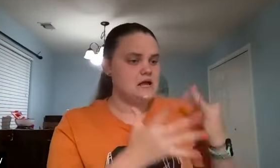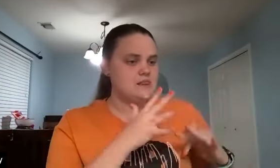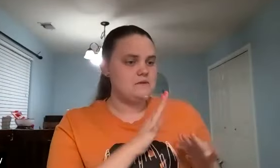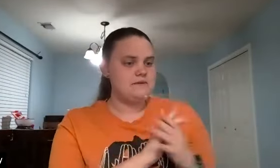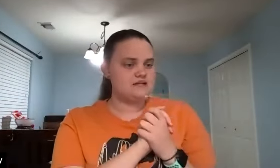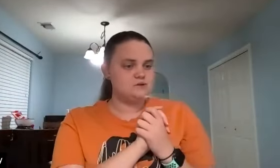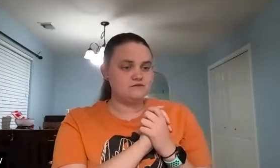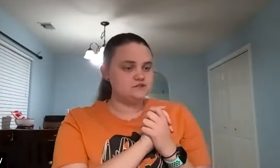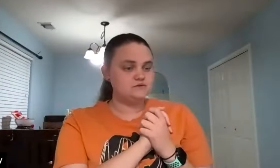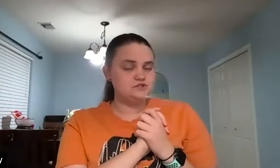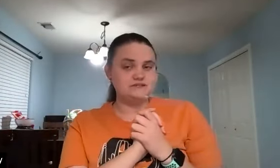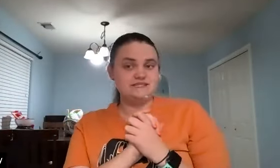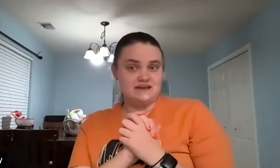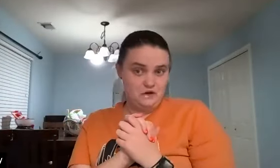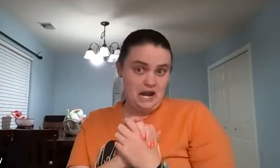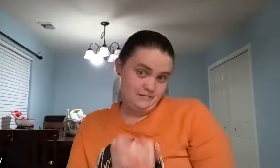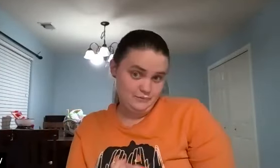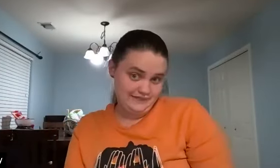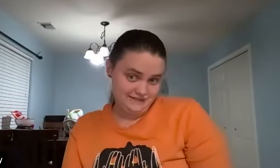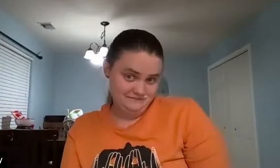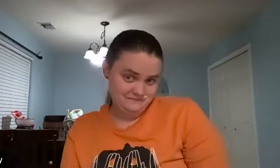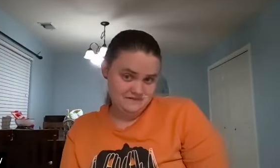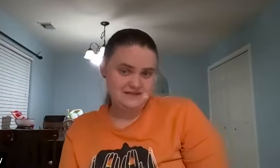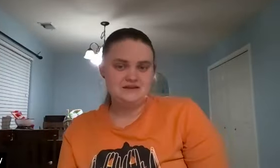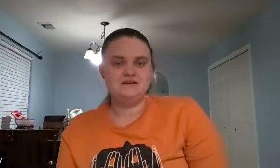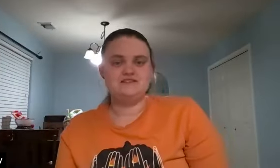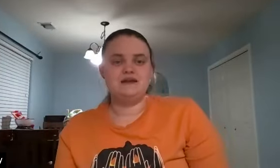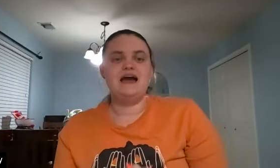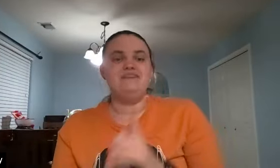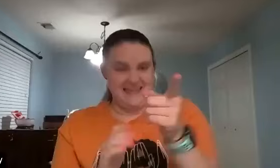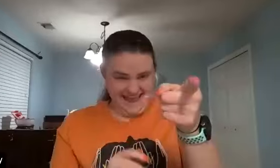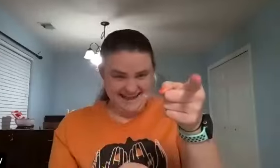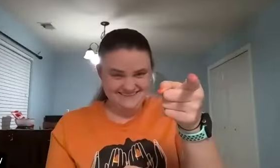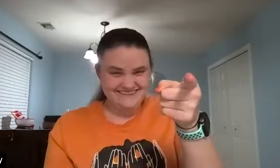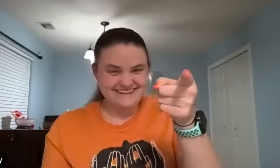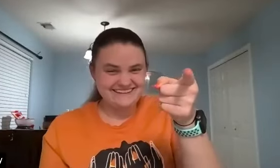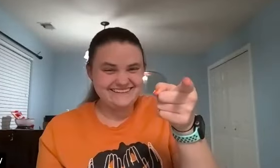all the way back to our first one, which was the sign for Halloween. So we have Halloween. Good.